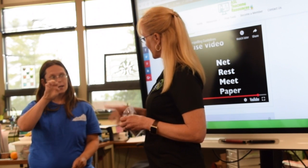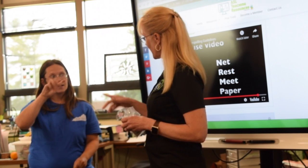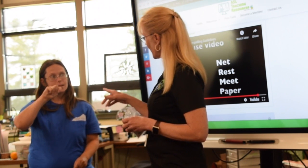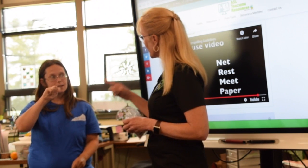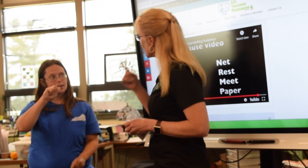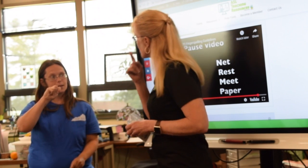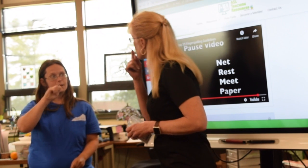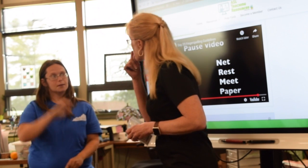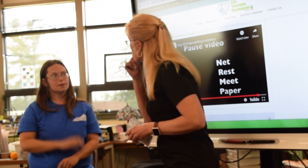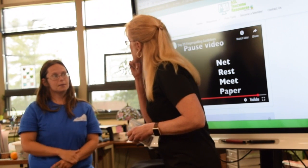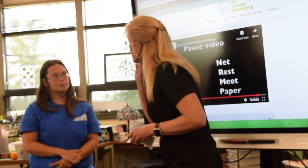Okay.